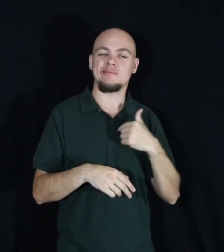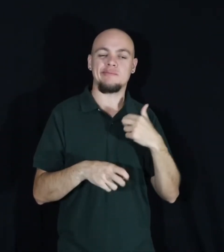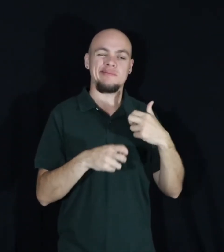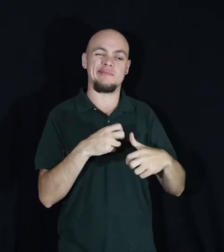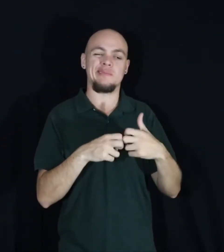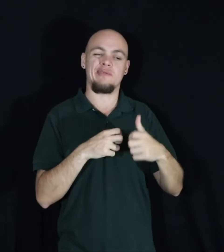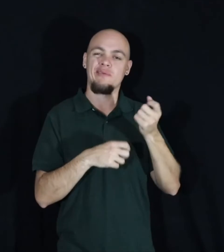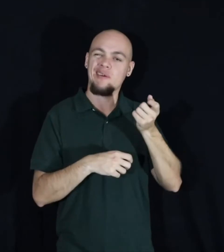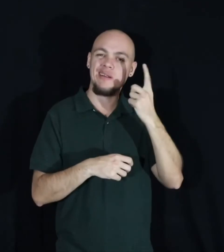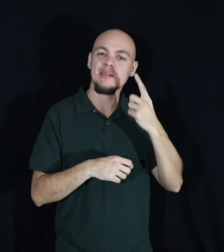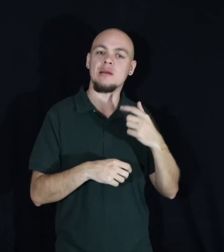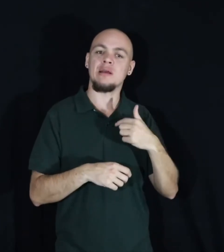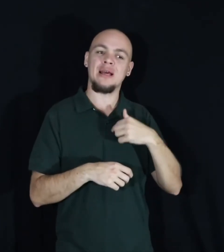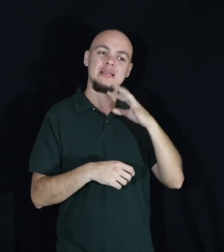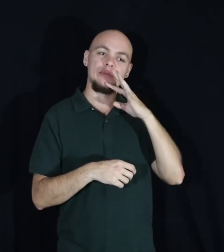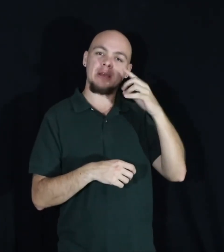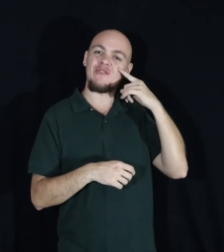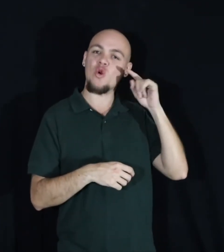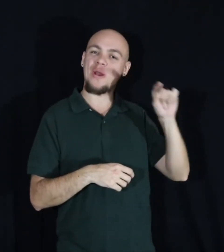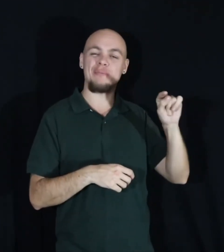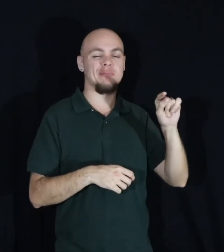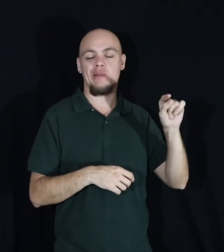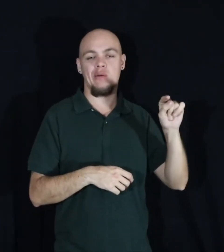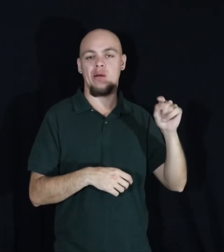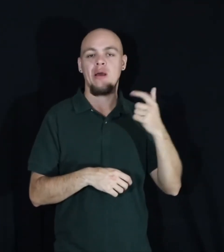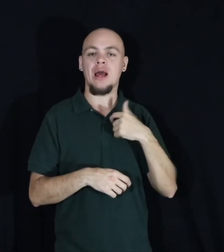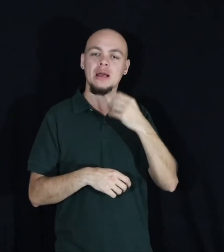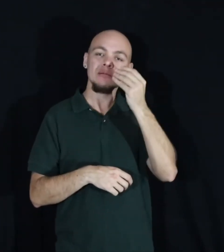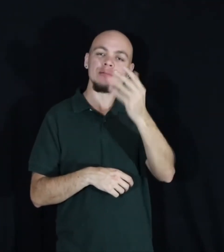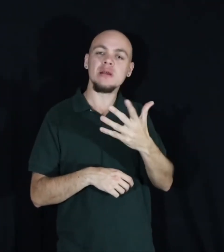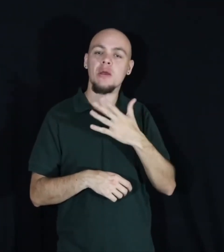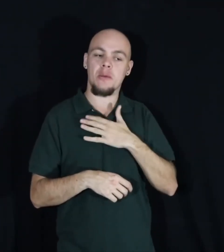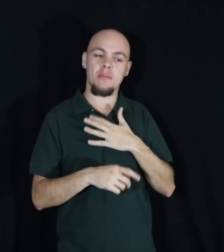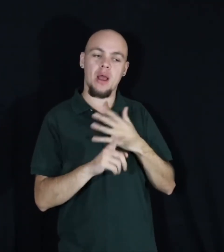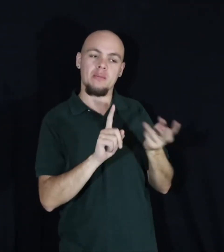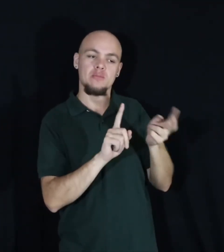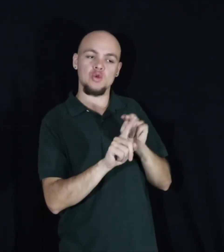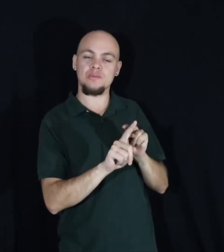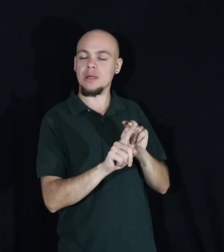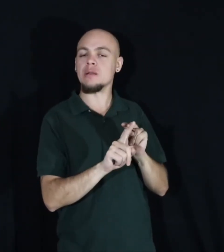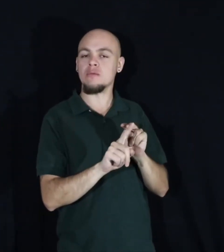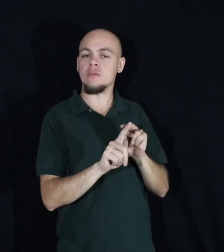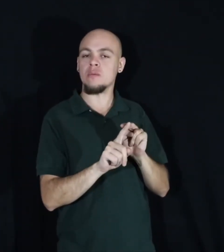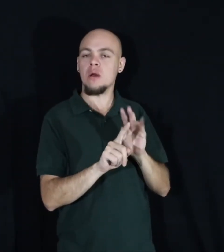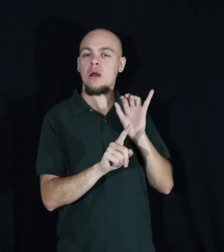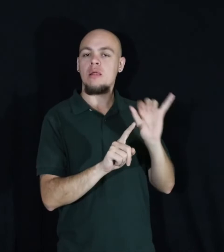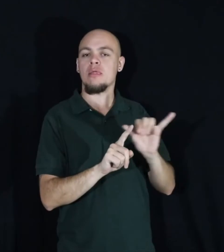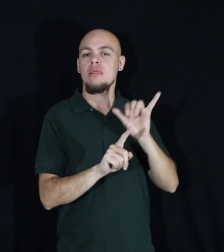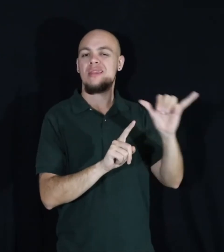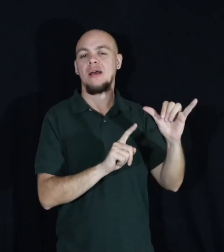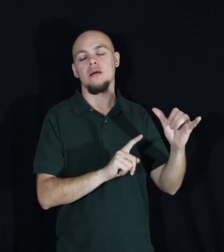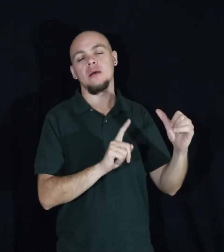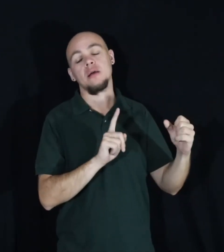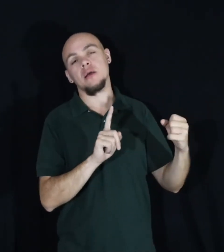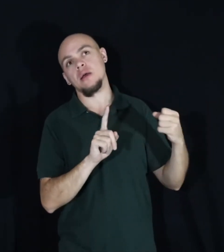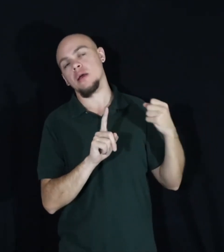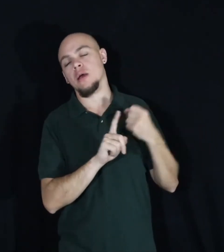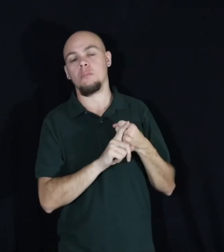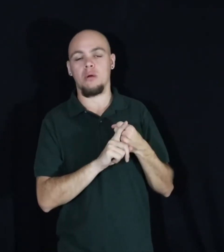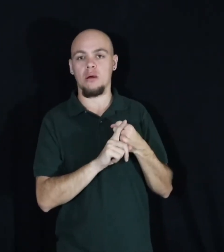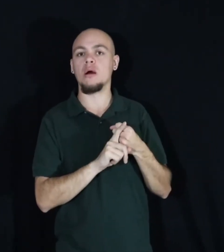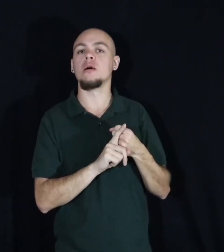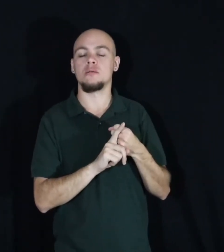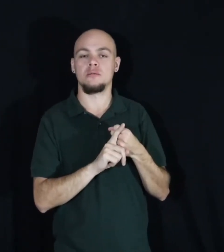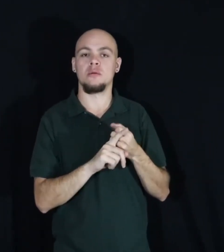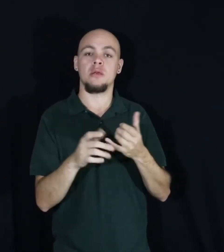words, I can't speak for Chris. All I can do is give you my side of the story. But I can tell you about this impact that it's had on me, right? Because what's